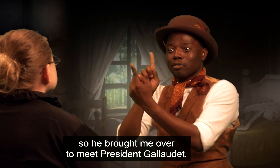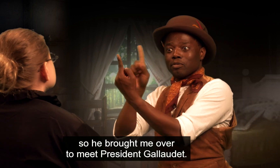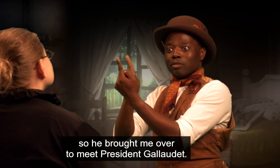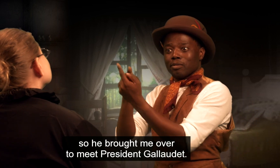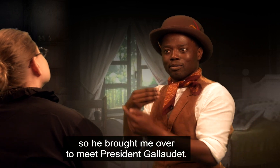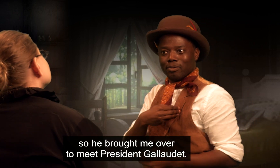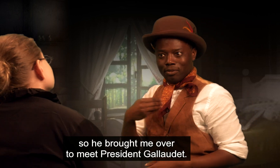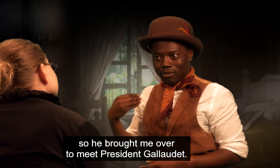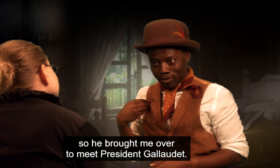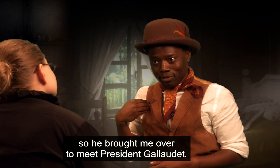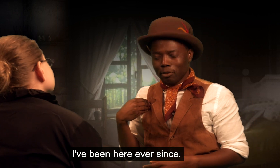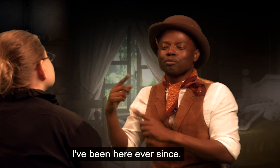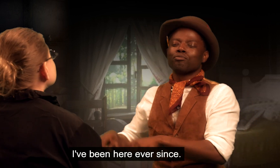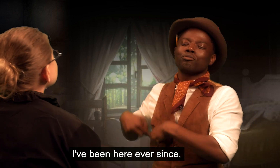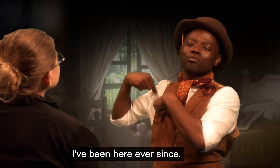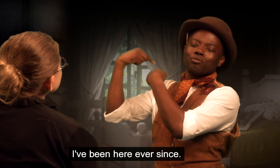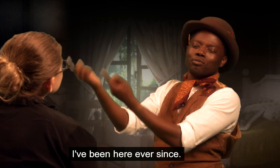meet President Gallaudet. I've been here ever since.